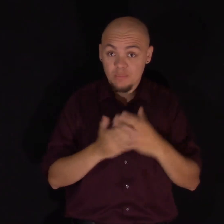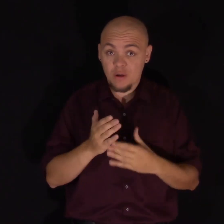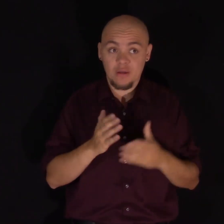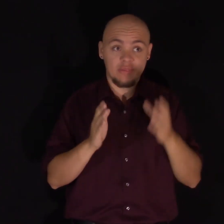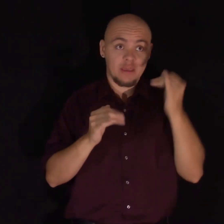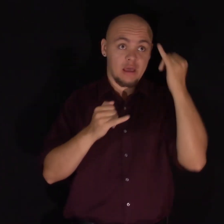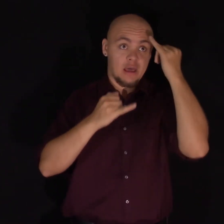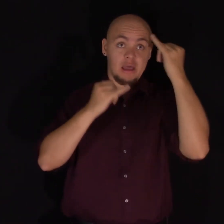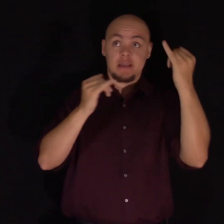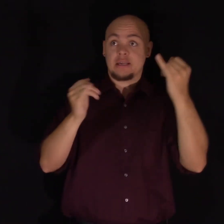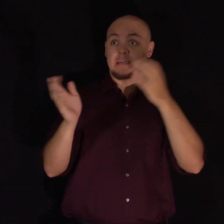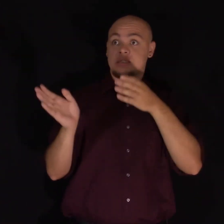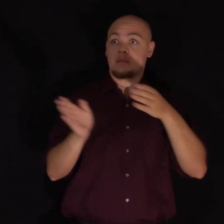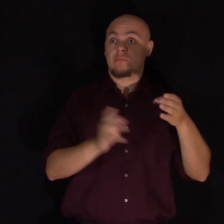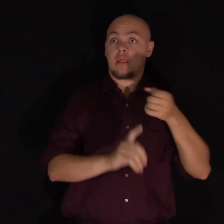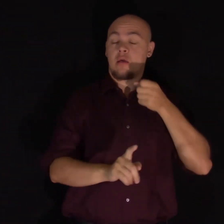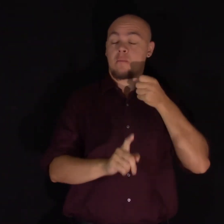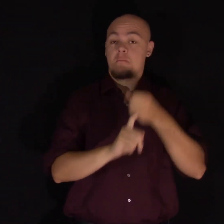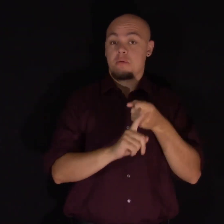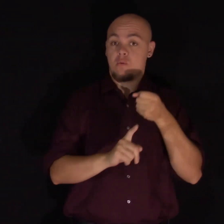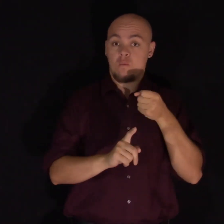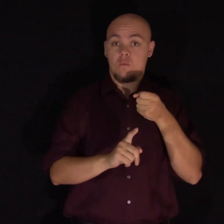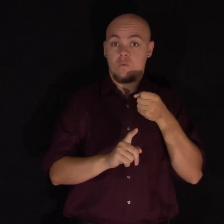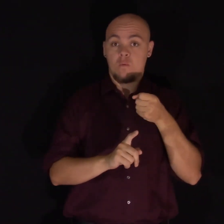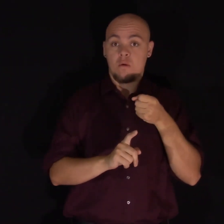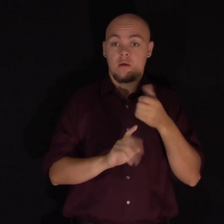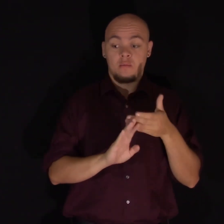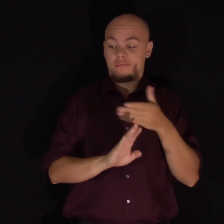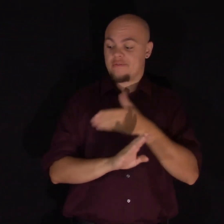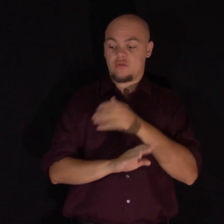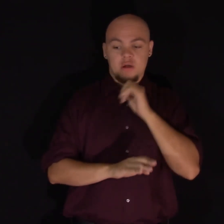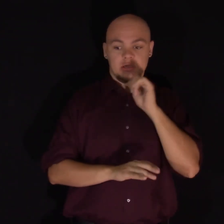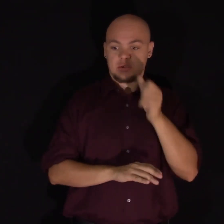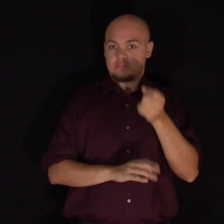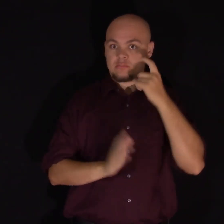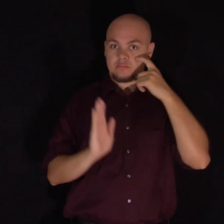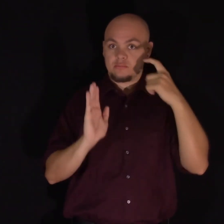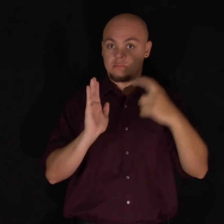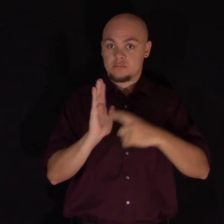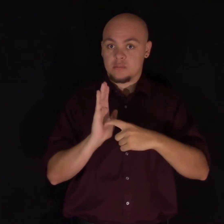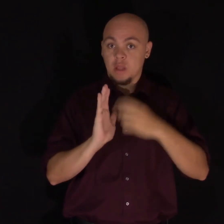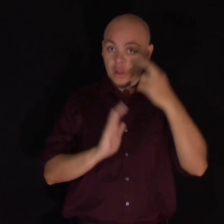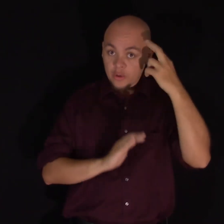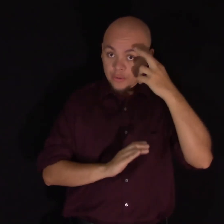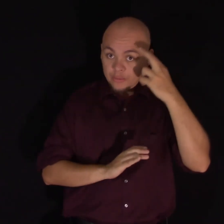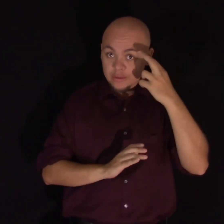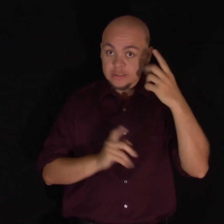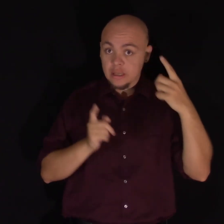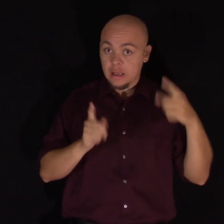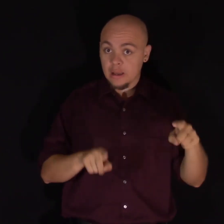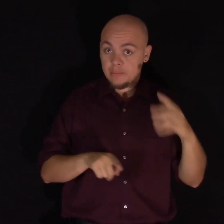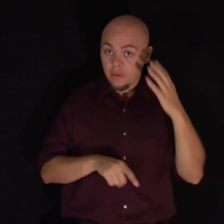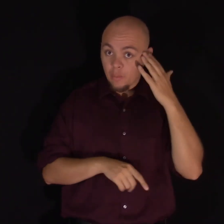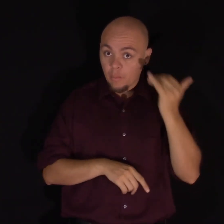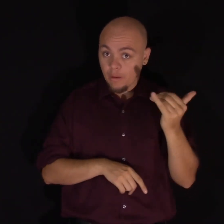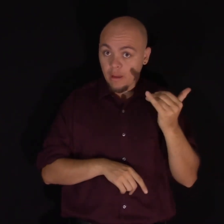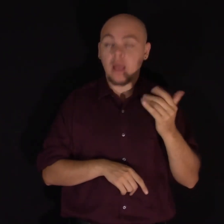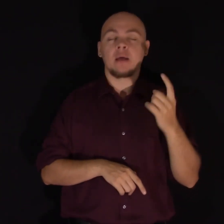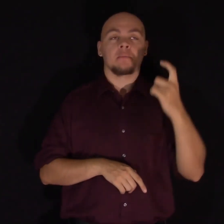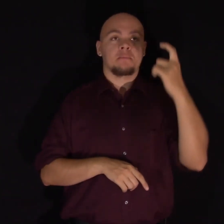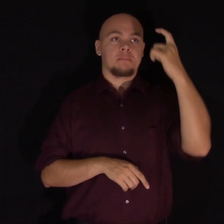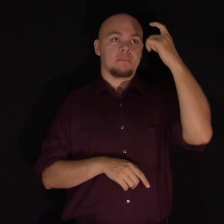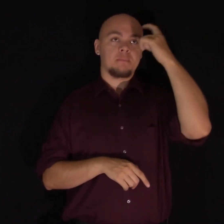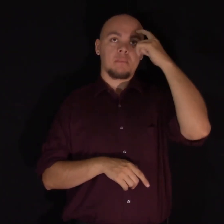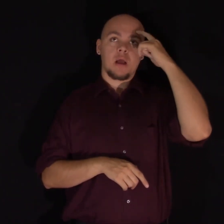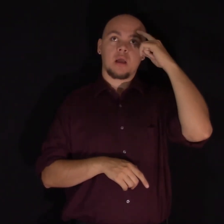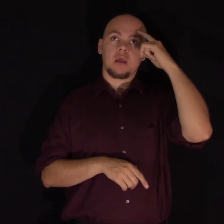that struck me that didn't before. And the reason that this is the case is because my mind had a chance to